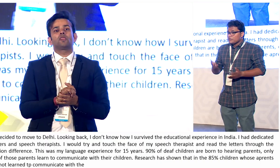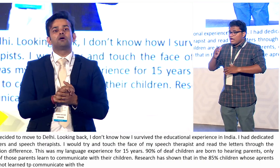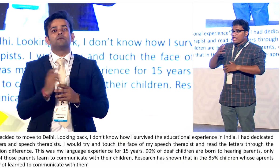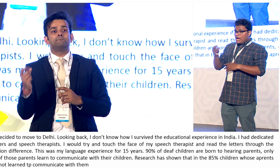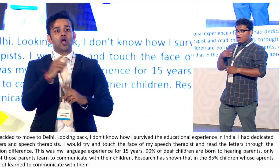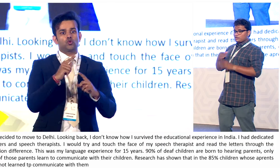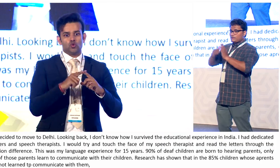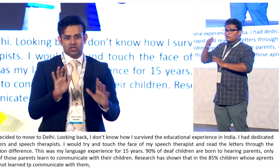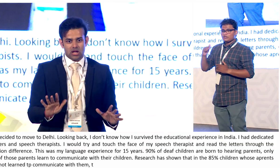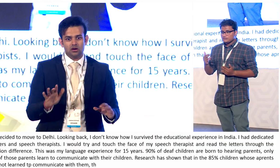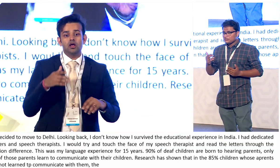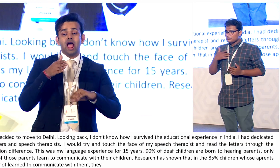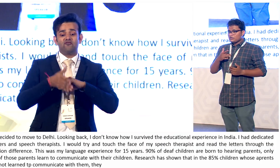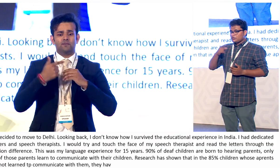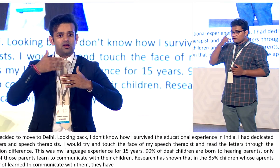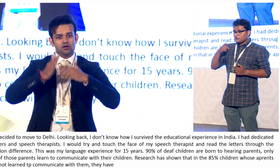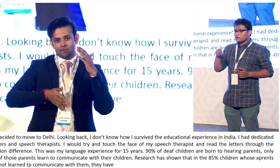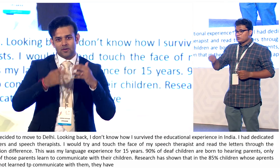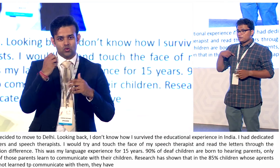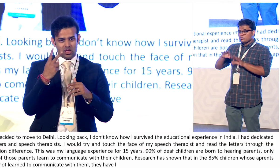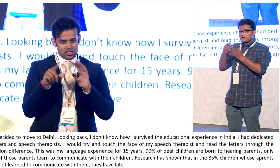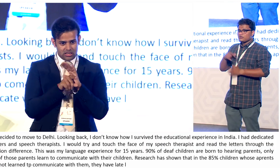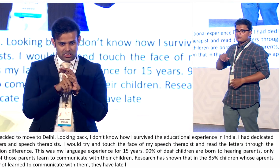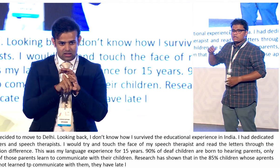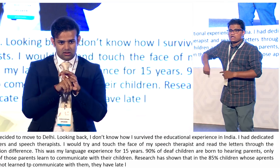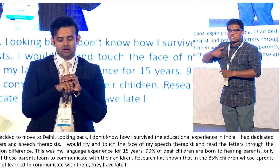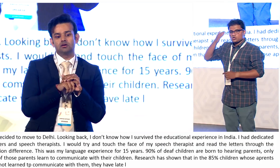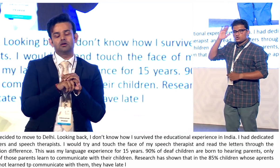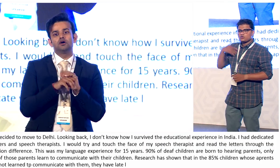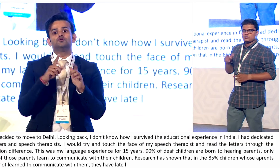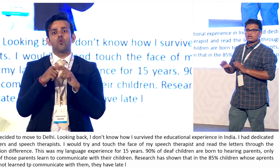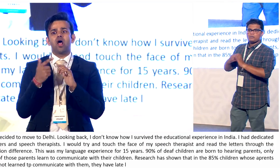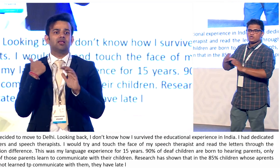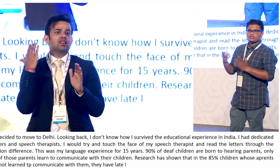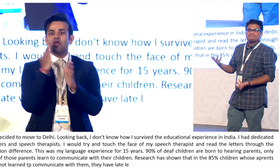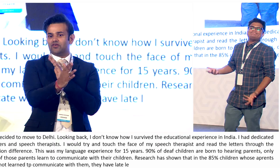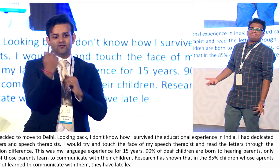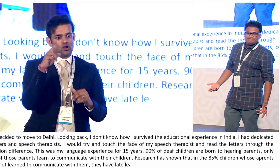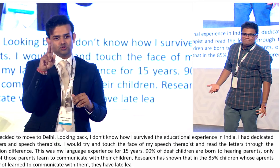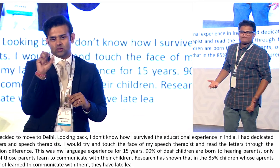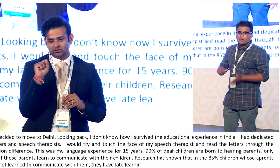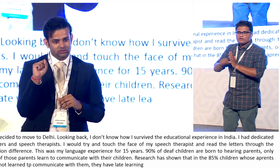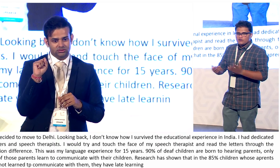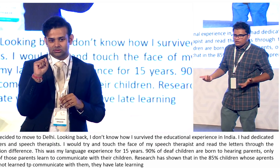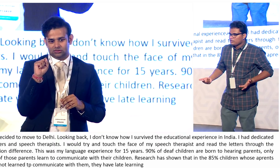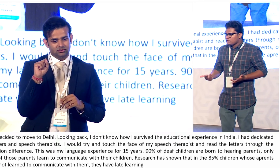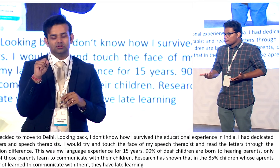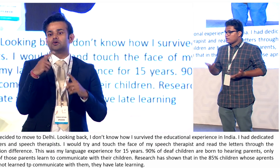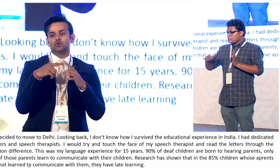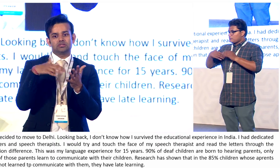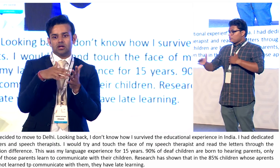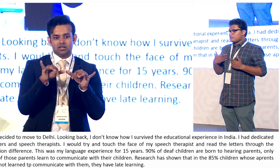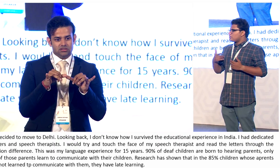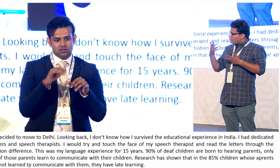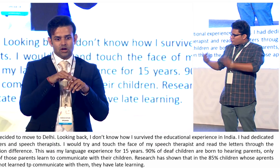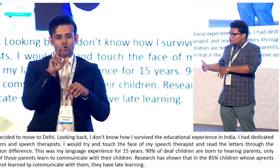development because they are born to families that don't develop communication. Once I finished 12th grade standard, I